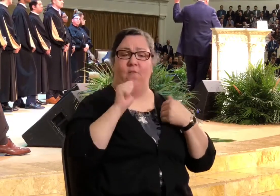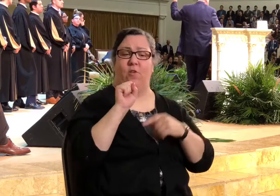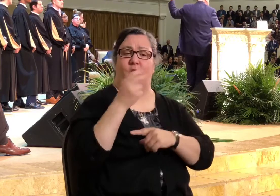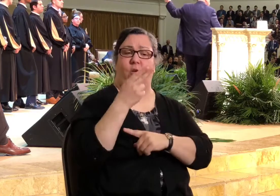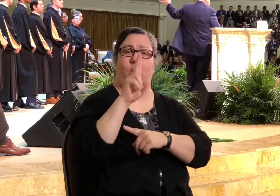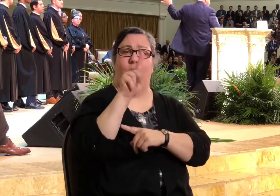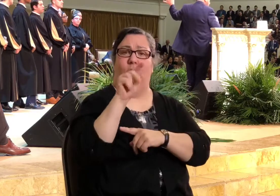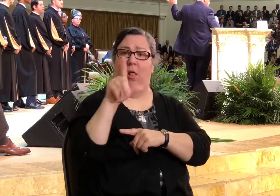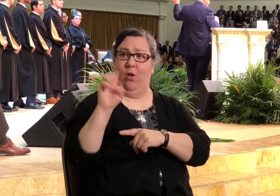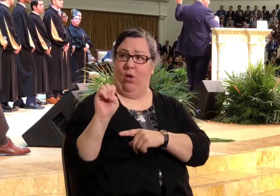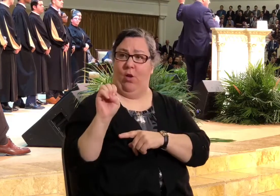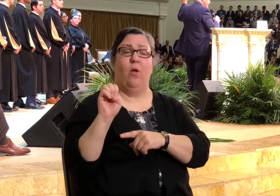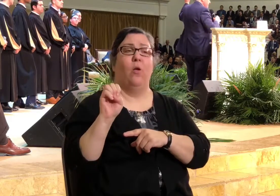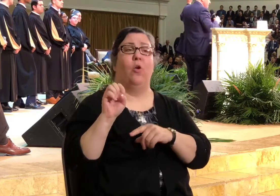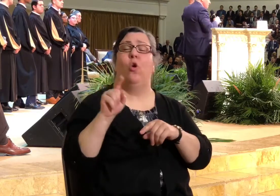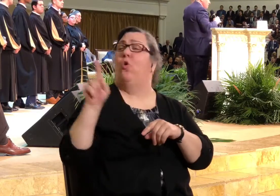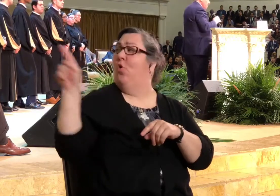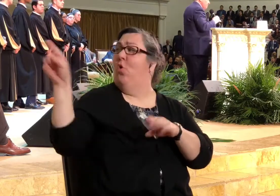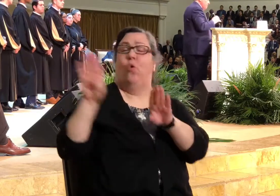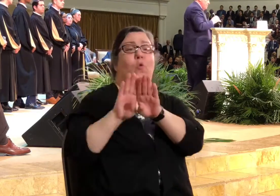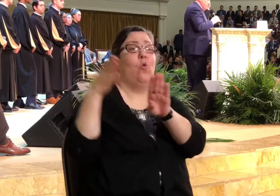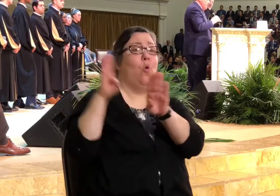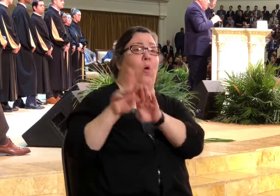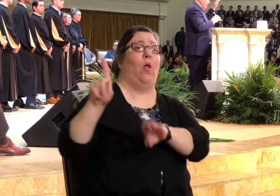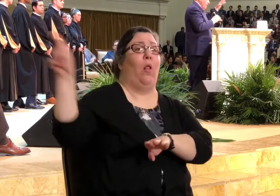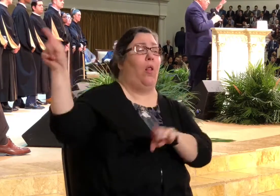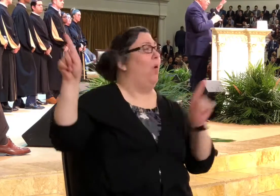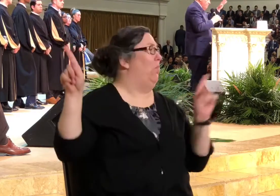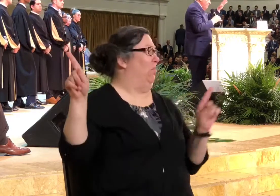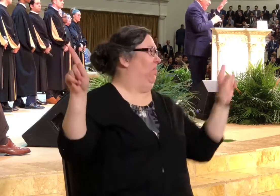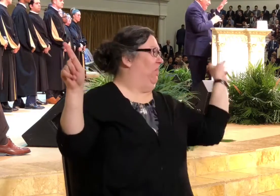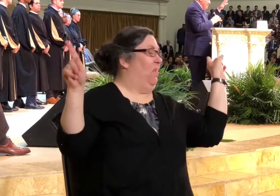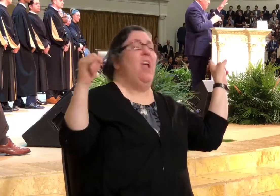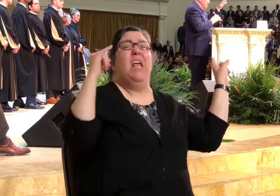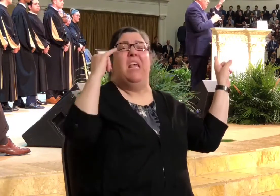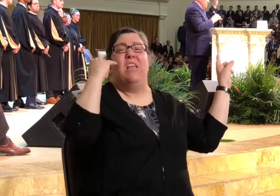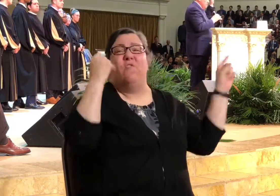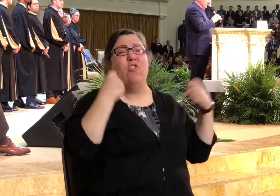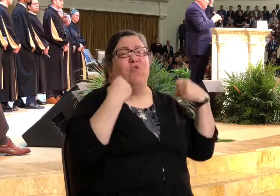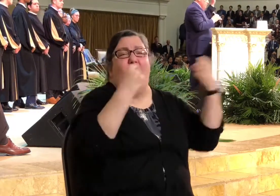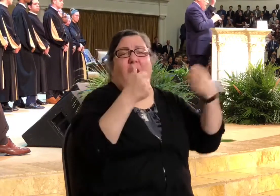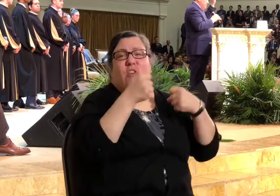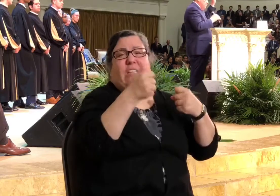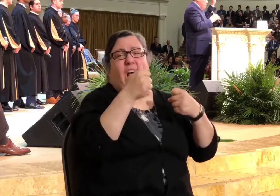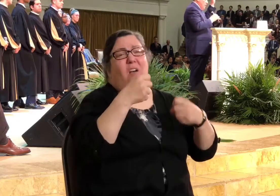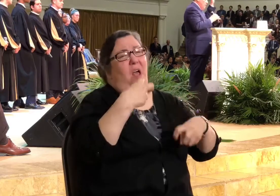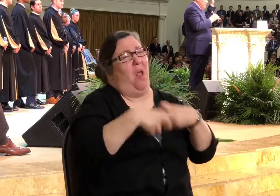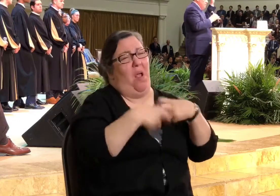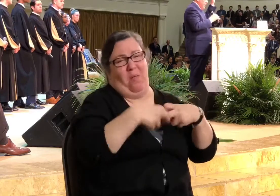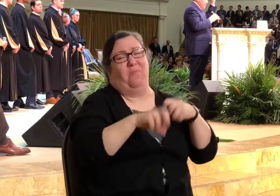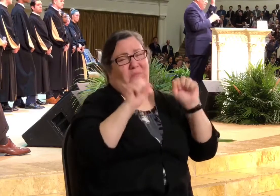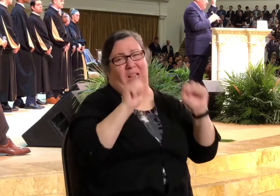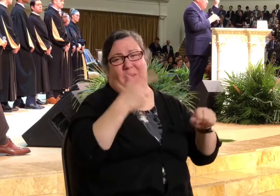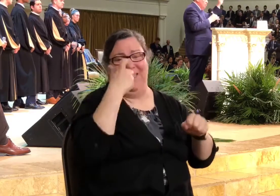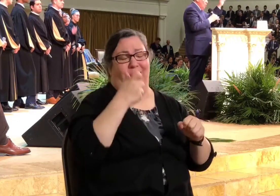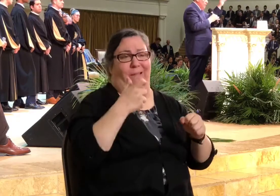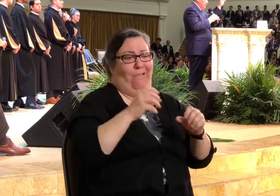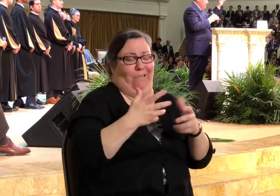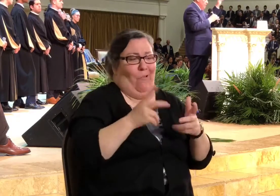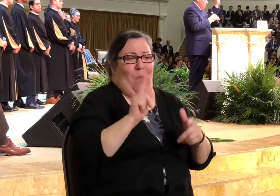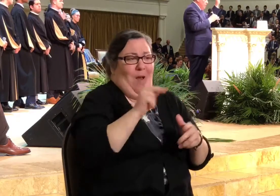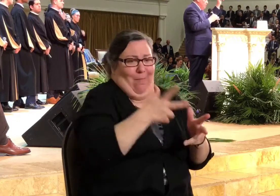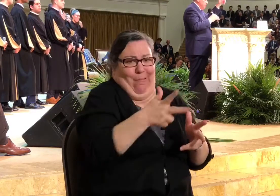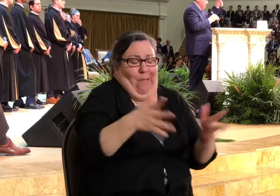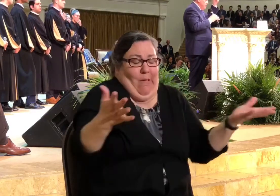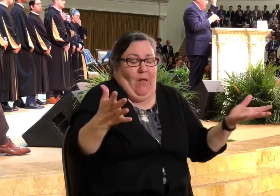through these two side doors right in the back. If you bring your car, it's problematic. Just ride the shuttle and enjoy